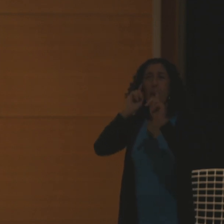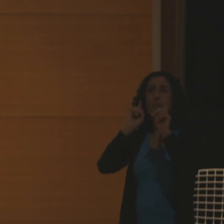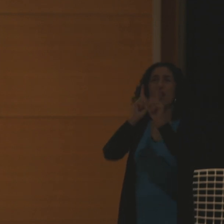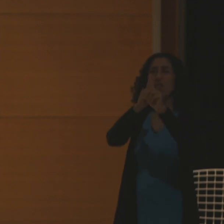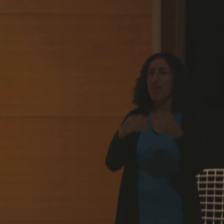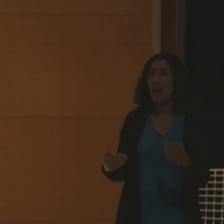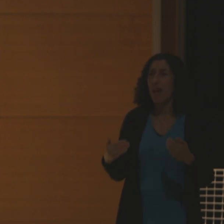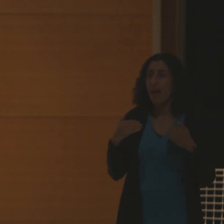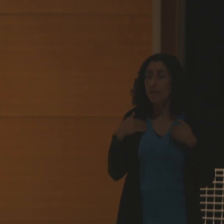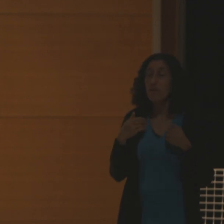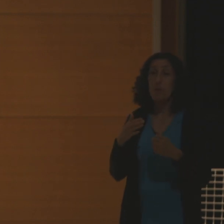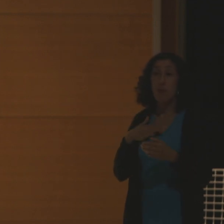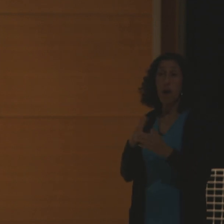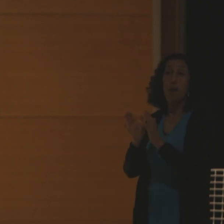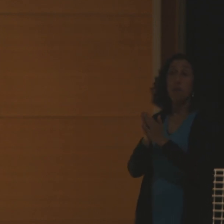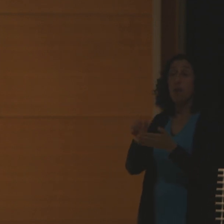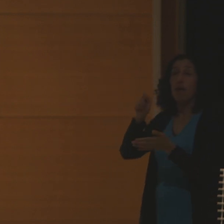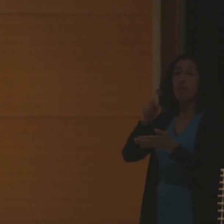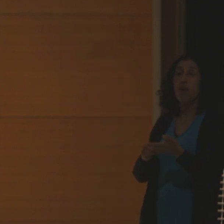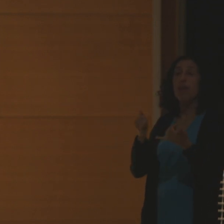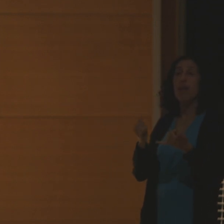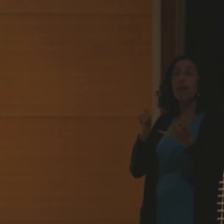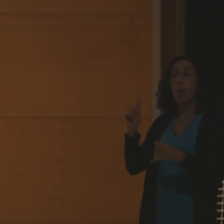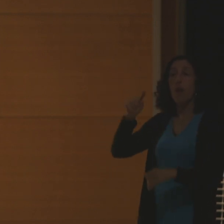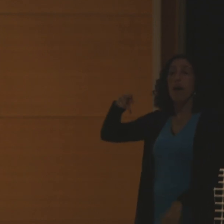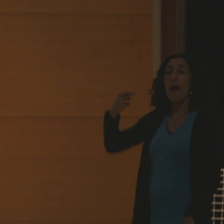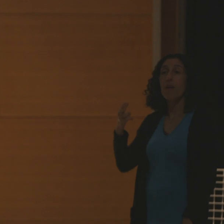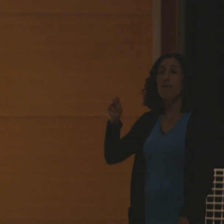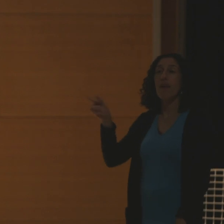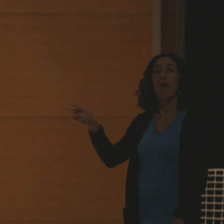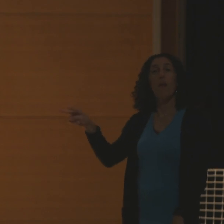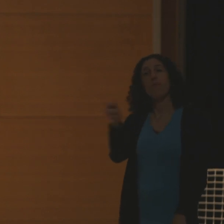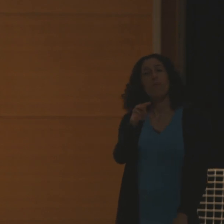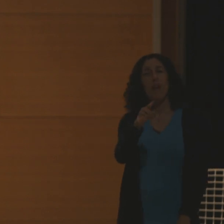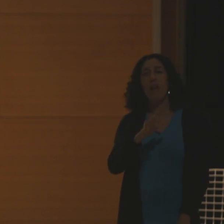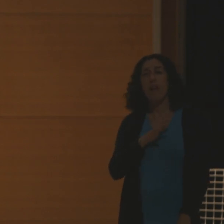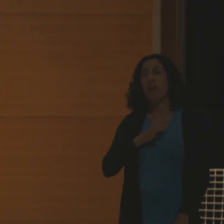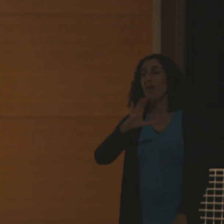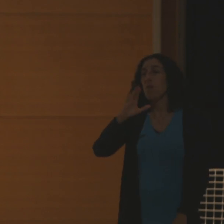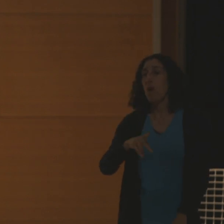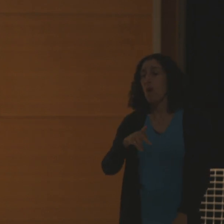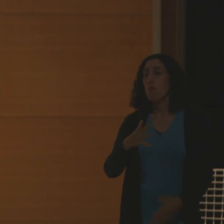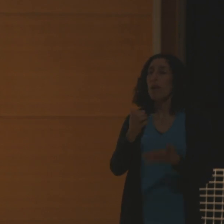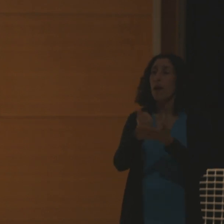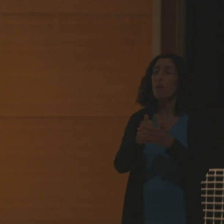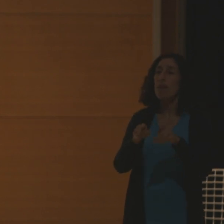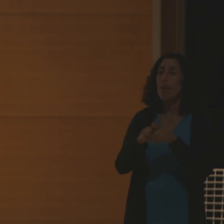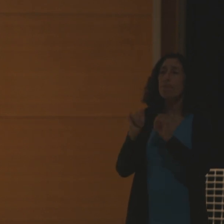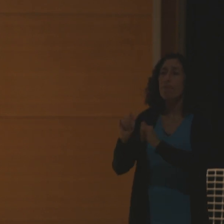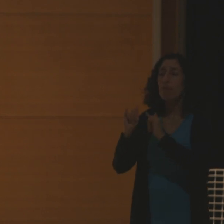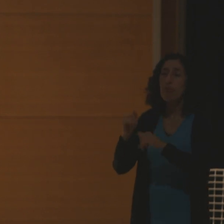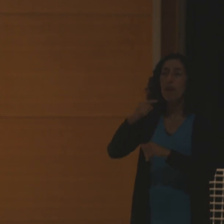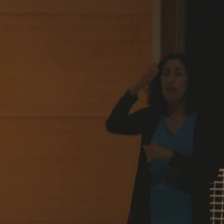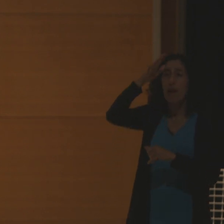this book, which I'm writing from my penthouse overlooking Central Park, is to help other black men and women on a mission to sell their visions all the way to the